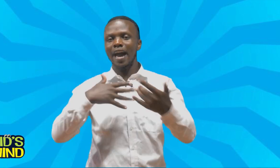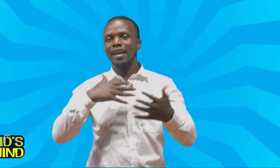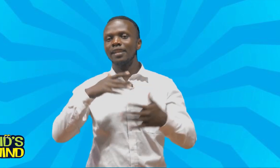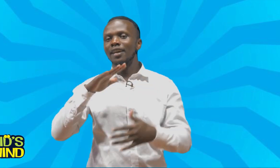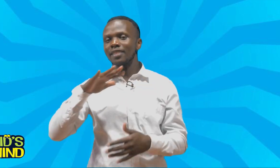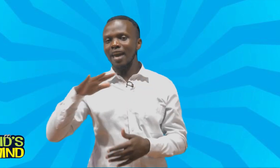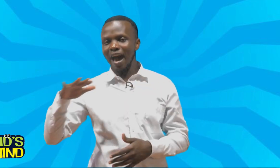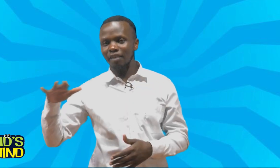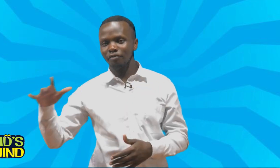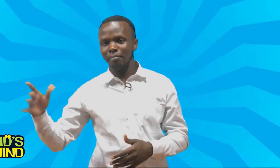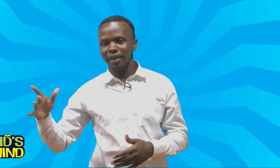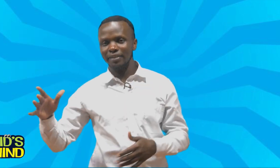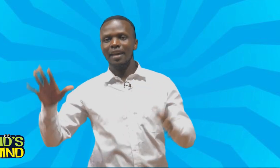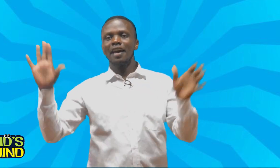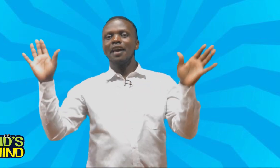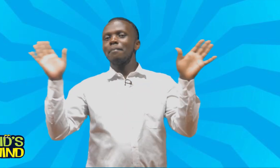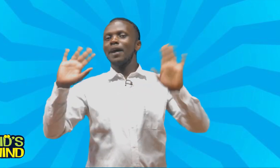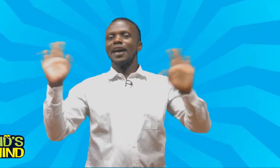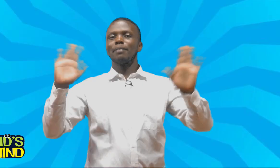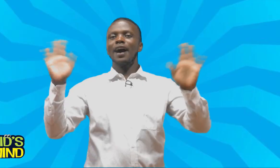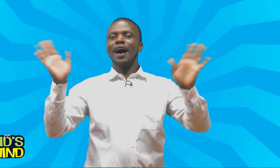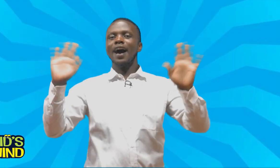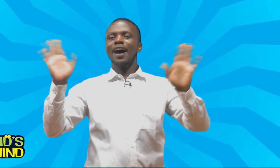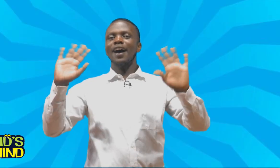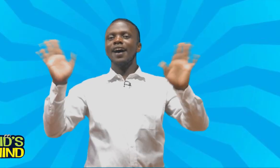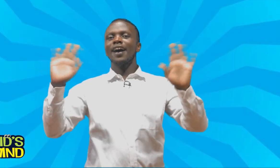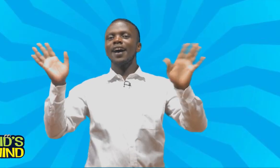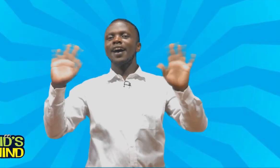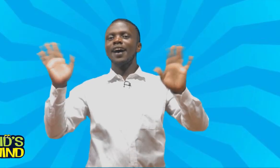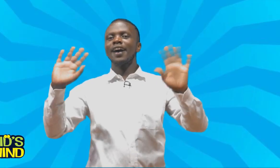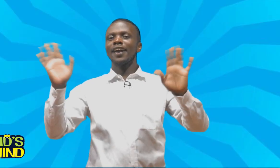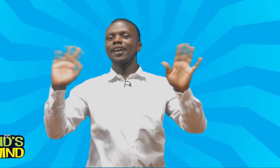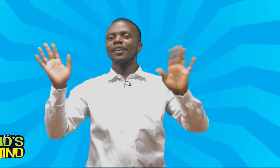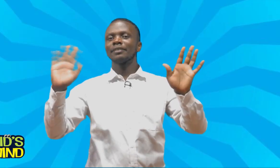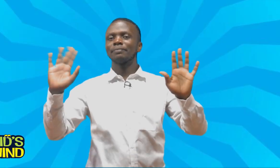how to sign the alphabet. Bye-bye.